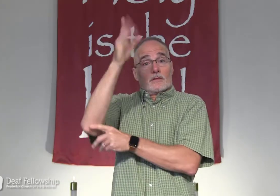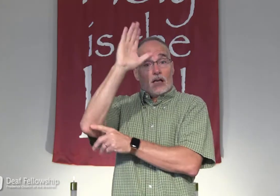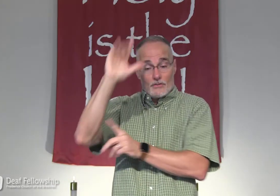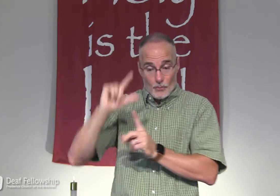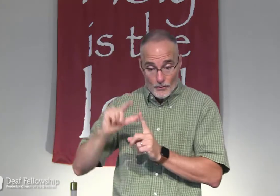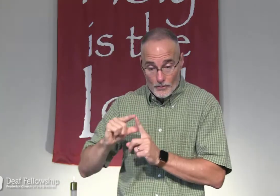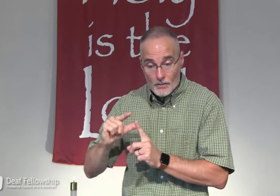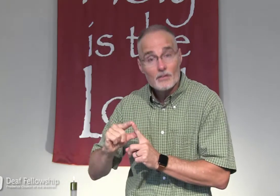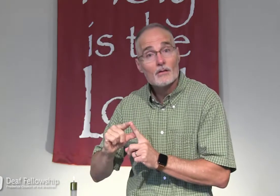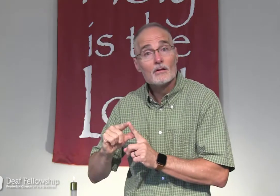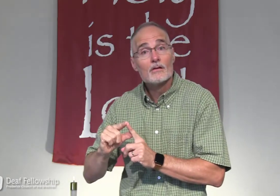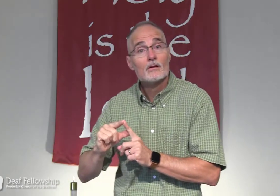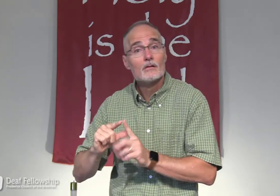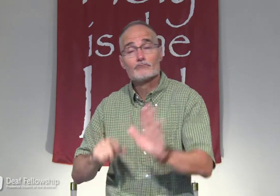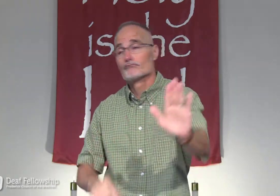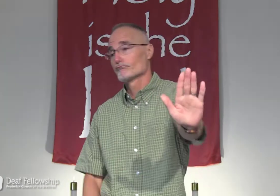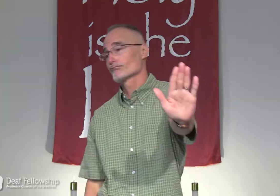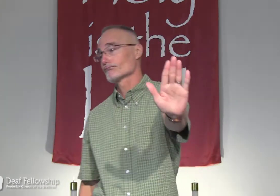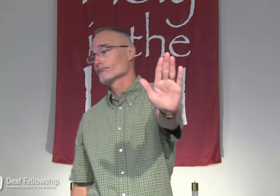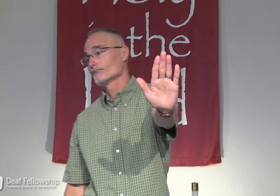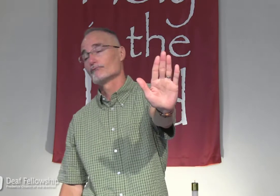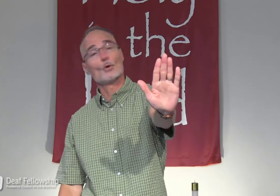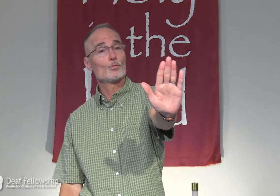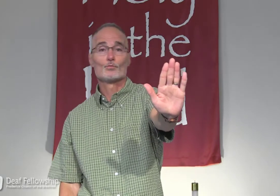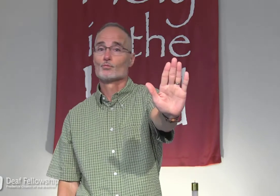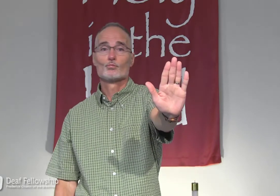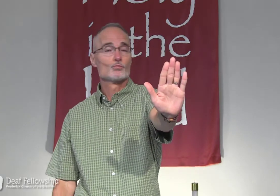idea or philosophy that contradicts God's word,